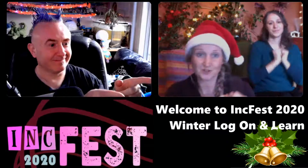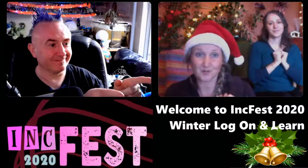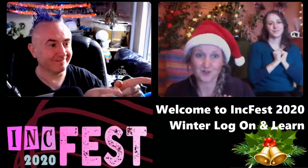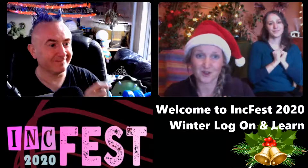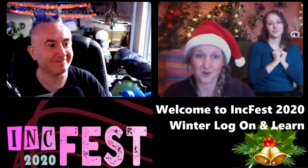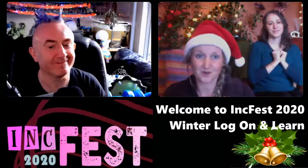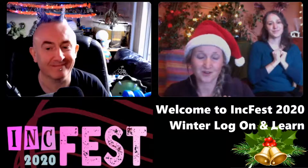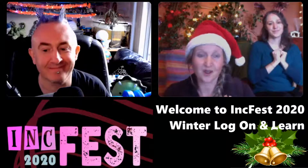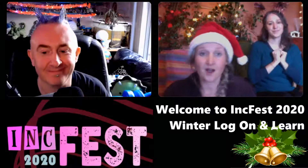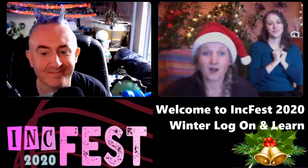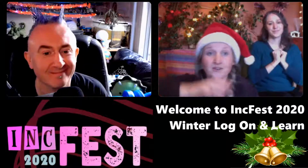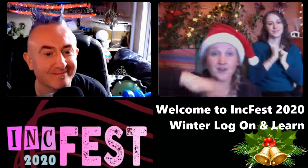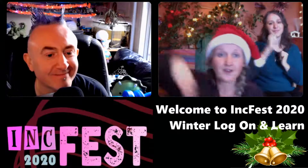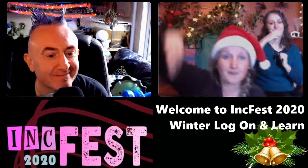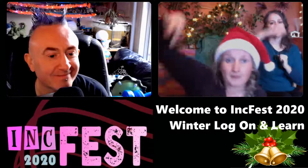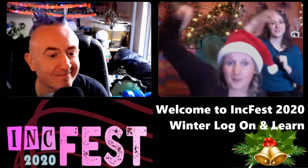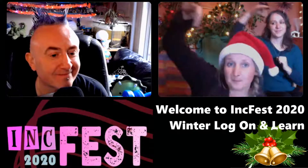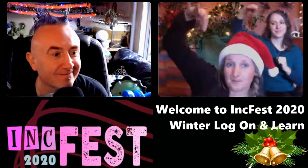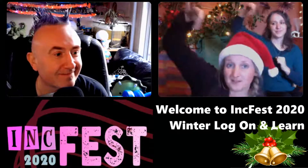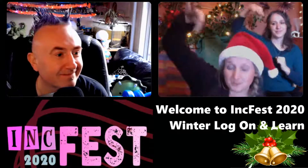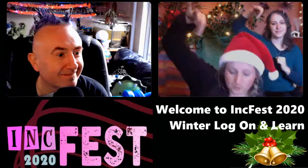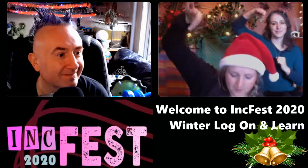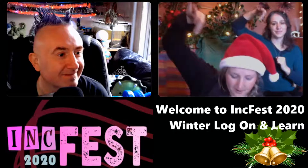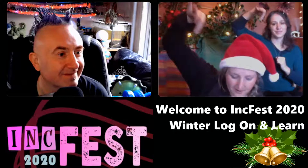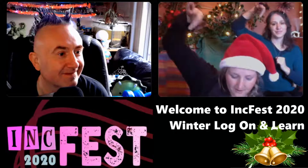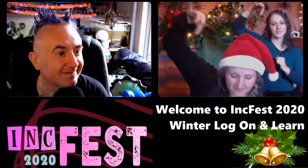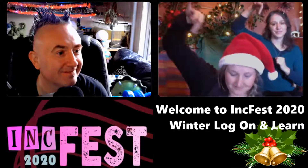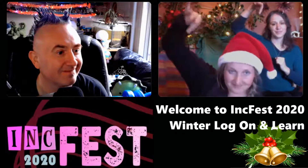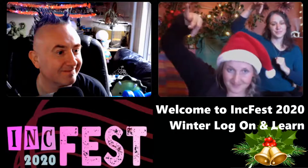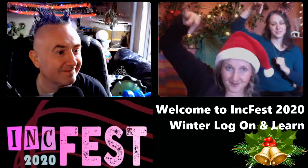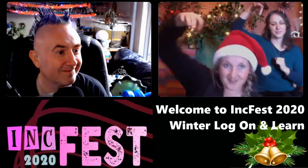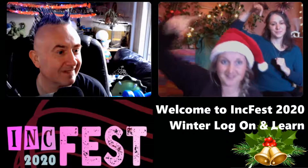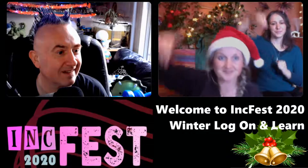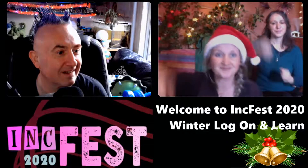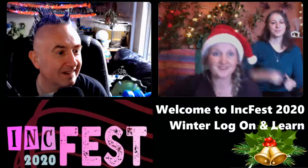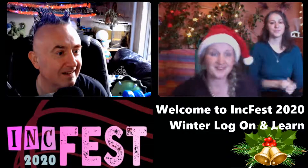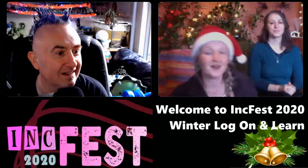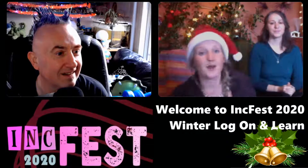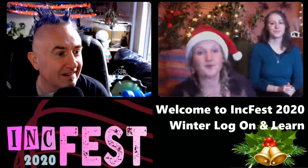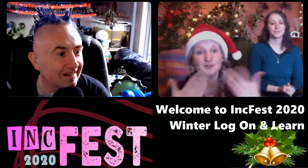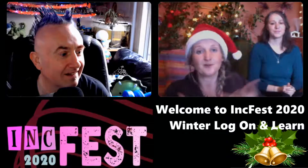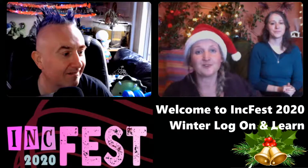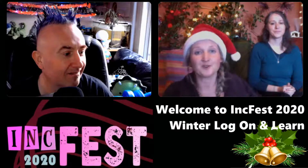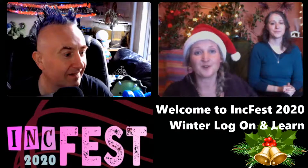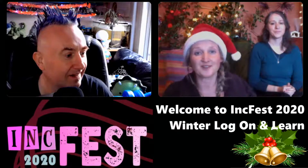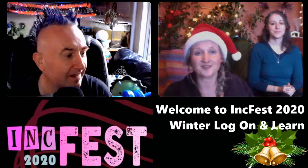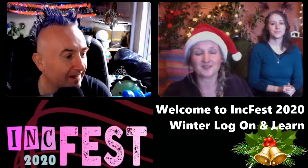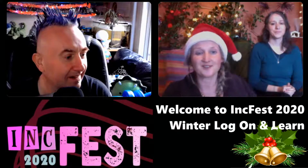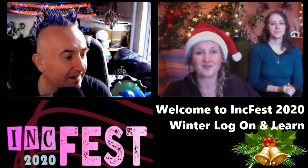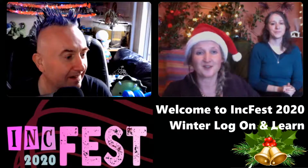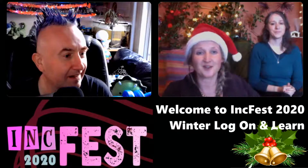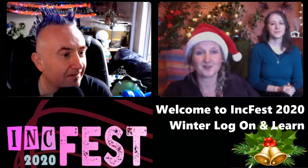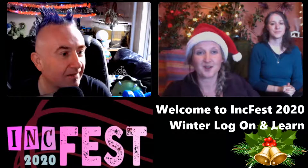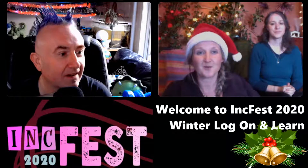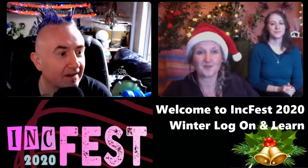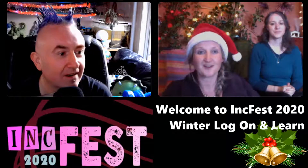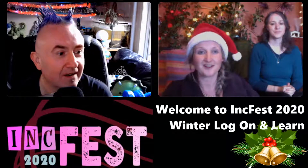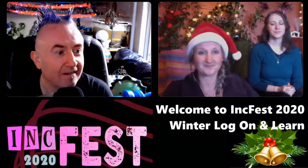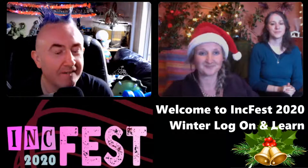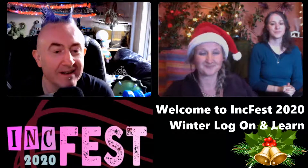with you, shorty with you, under the mistletoe. Great. Hopefully you'll enjoy this. So there's a video to go with it, Lee.